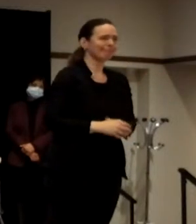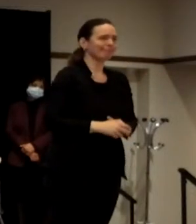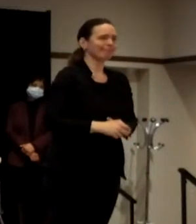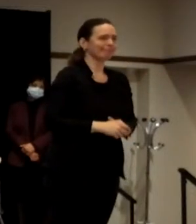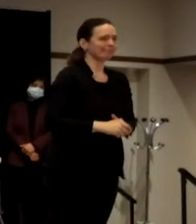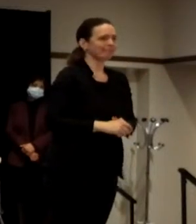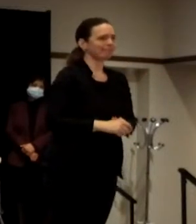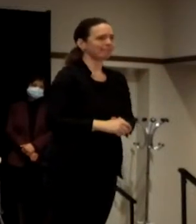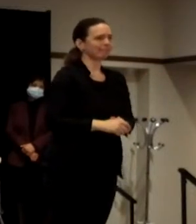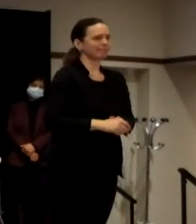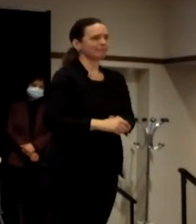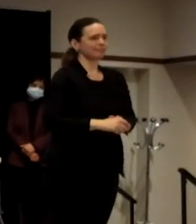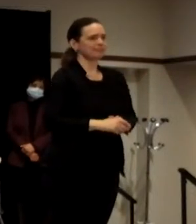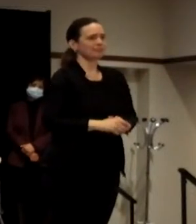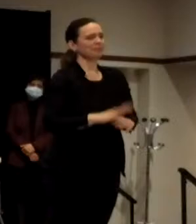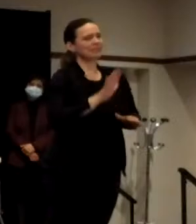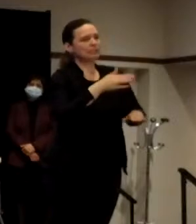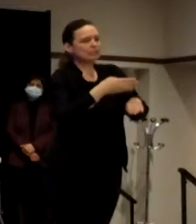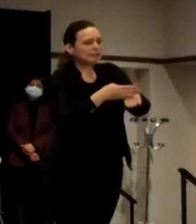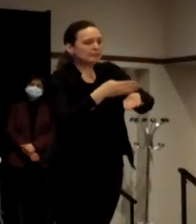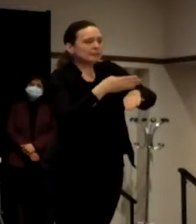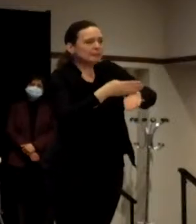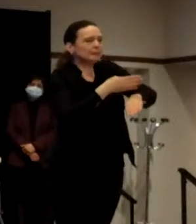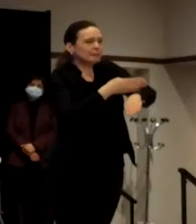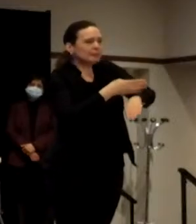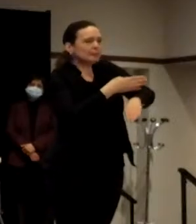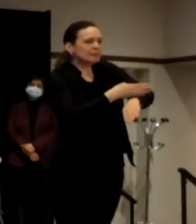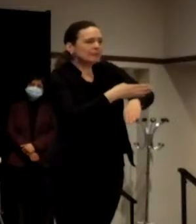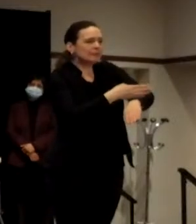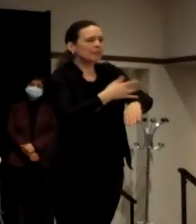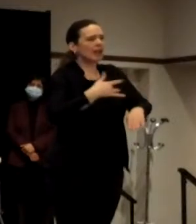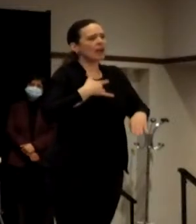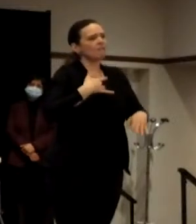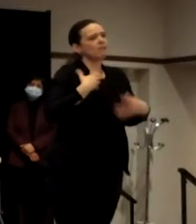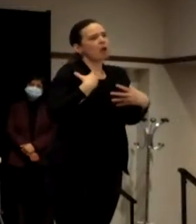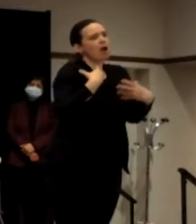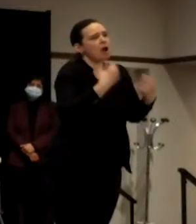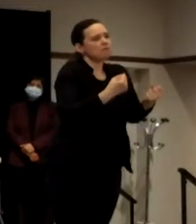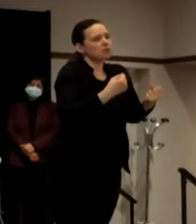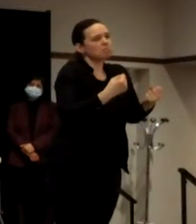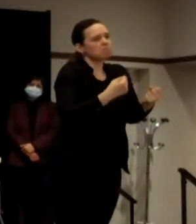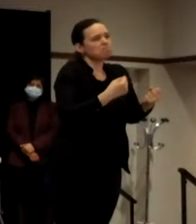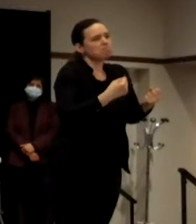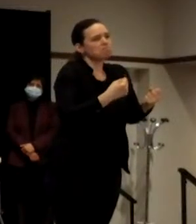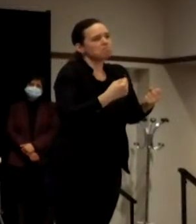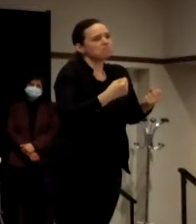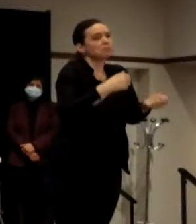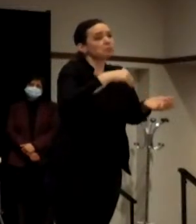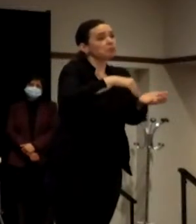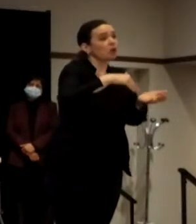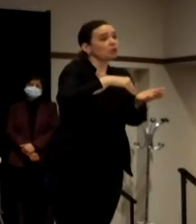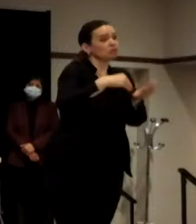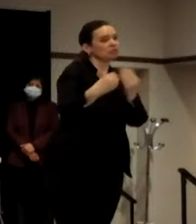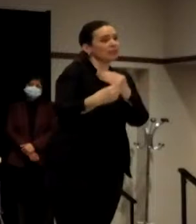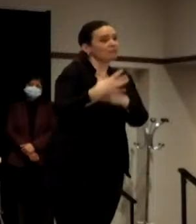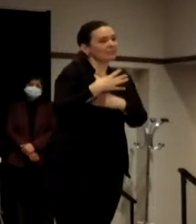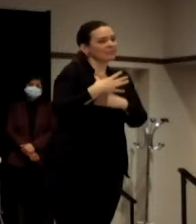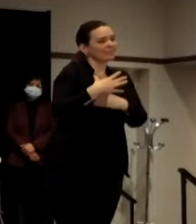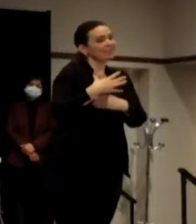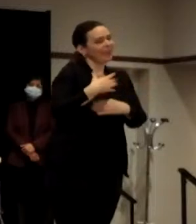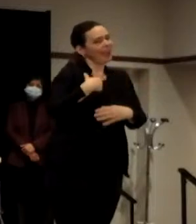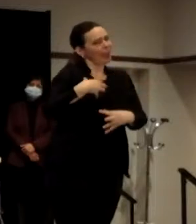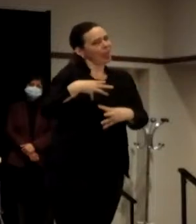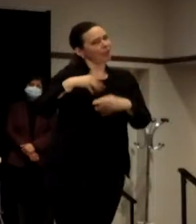it's getting better, and I feel confident, and I'm taking a lot of my doctor's advice, and I think we're